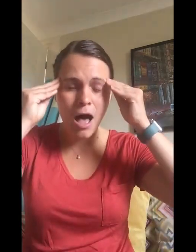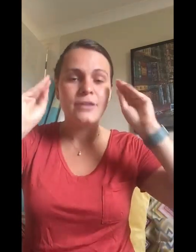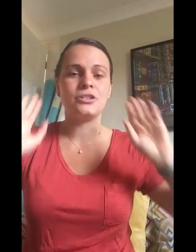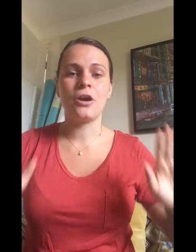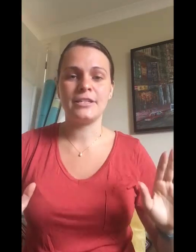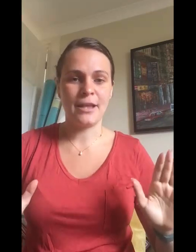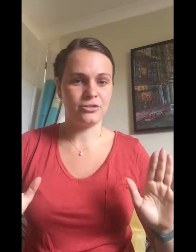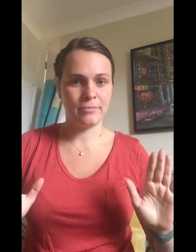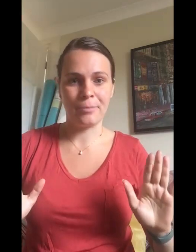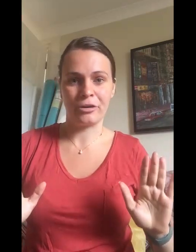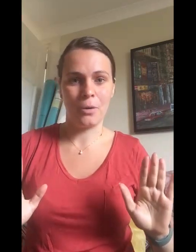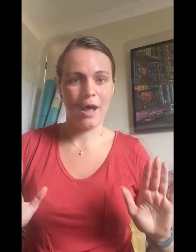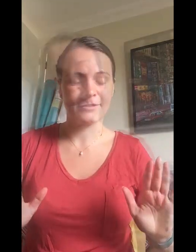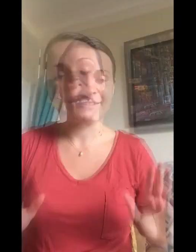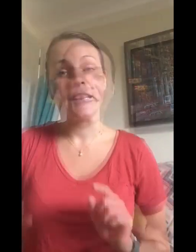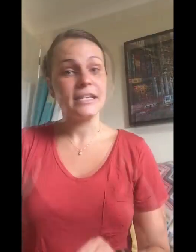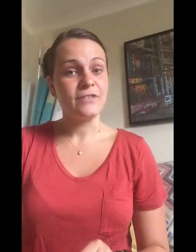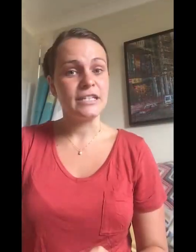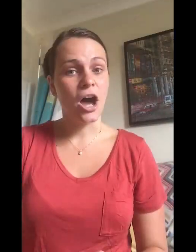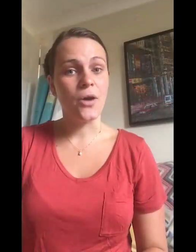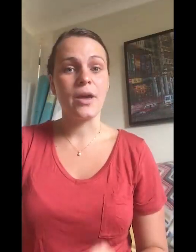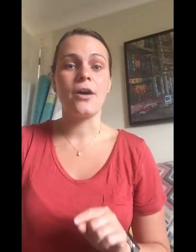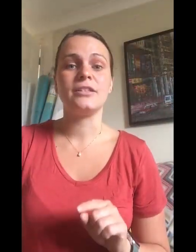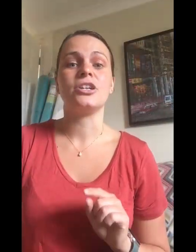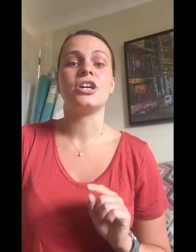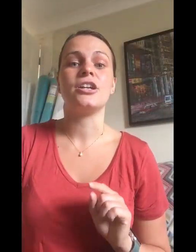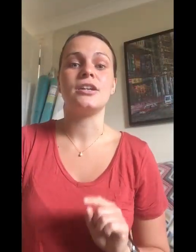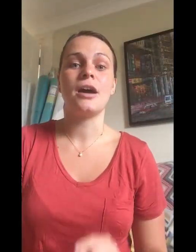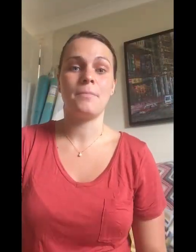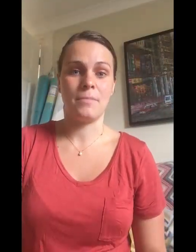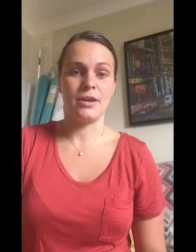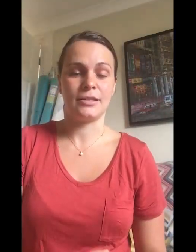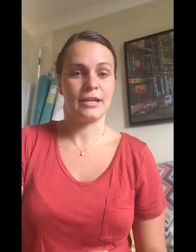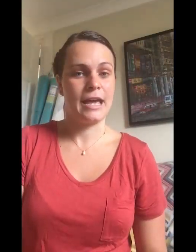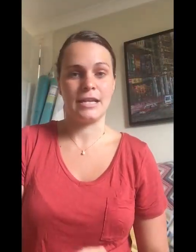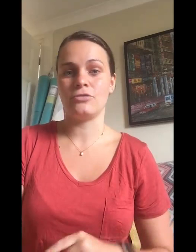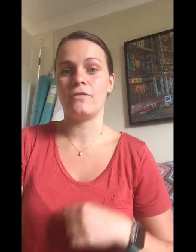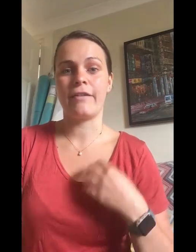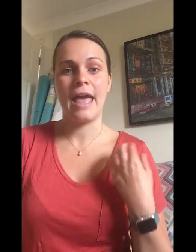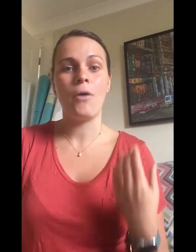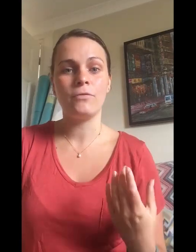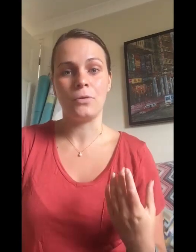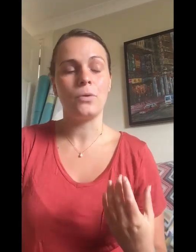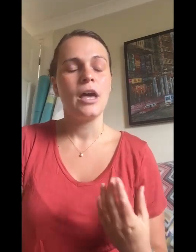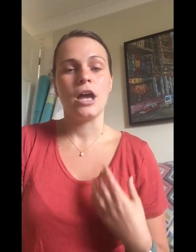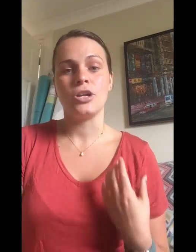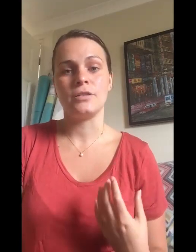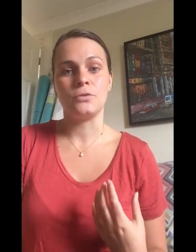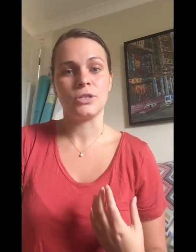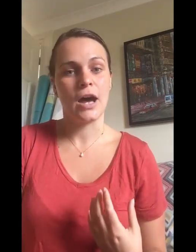so I don't expect you to remember it all at once. And in this video, we're going to look at numbers, okay? These are all very helpful and useful signs